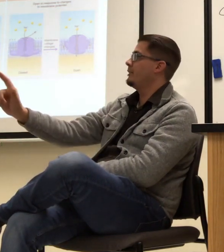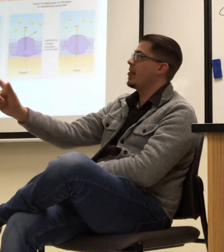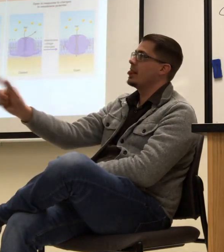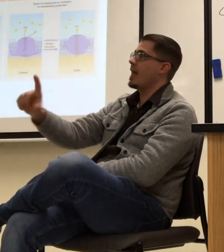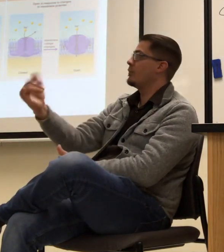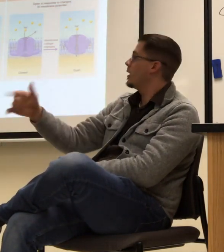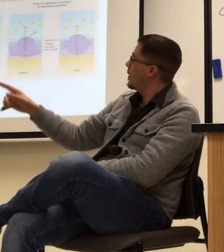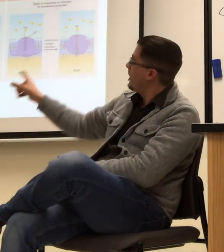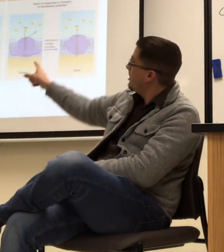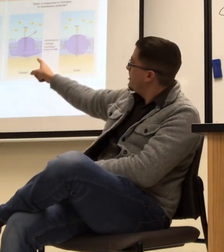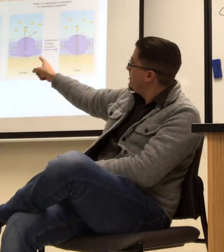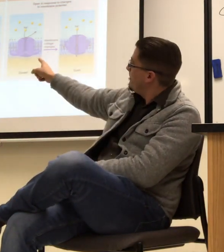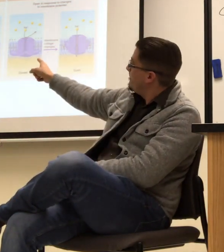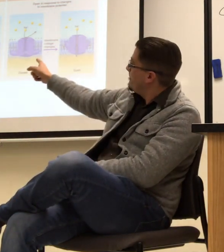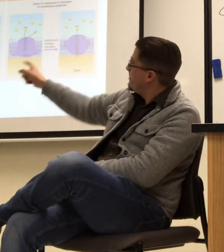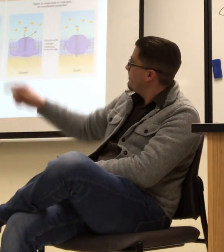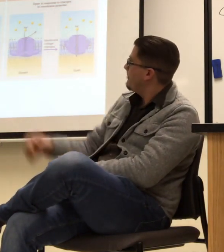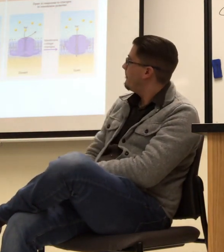ligand-gated